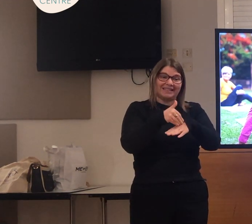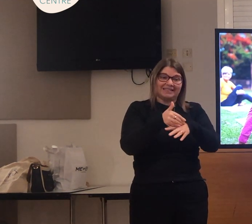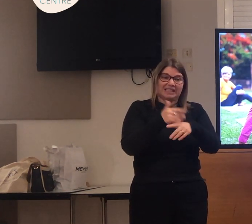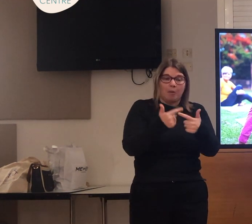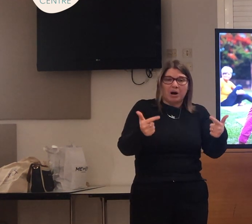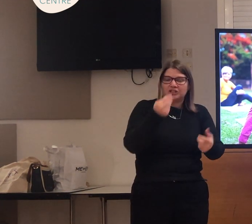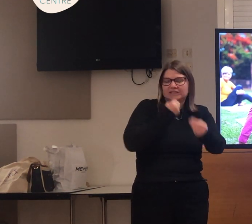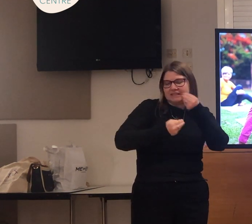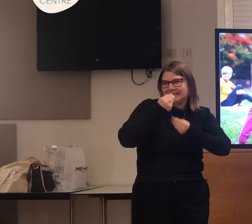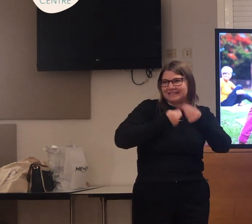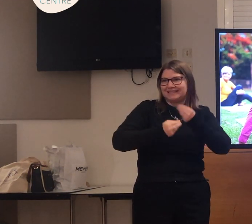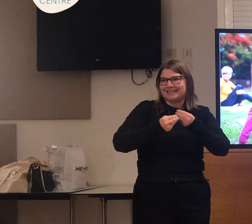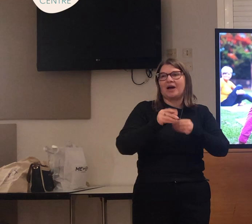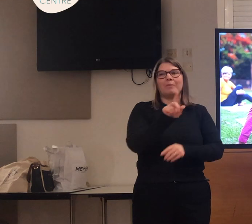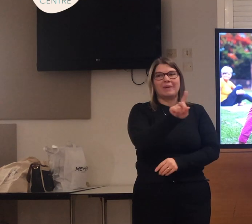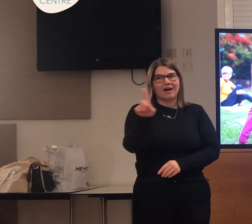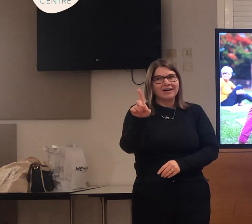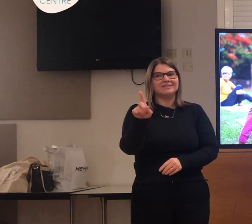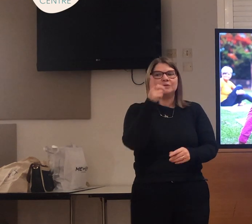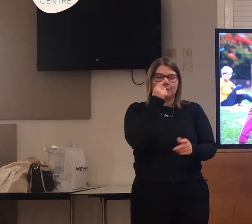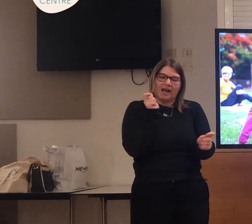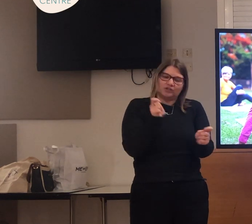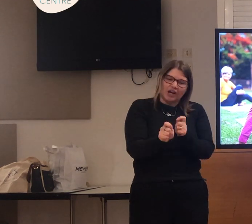But those are learned behaviors.